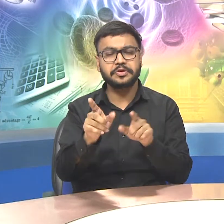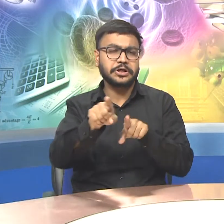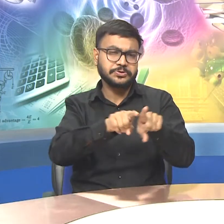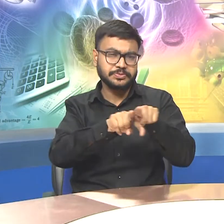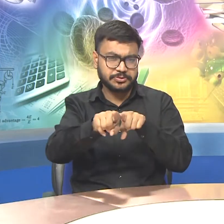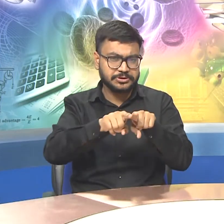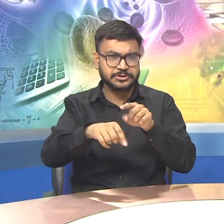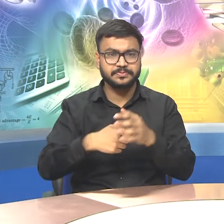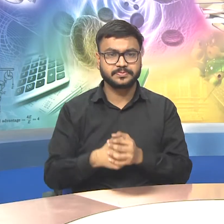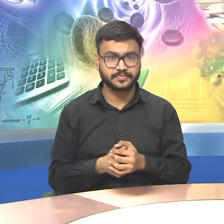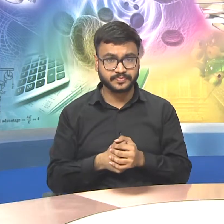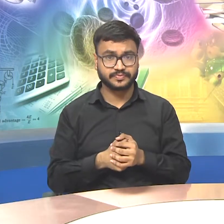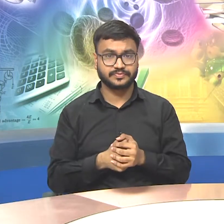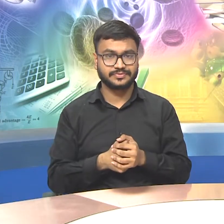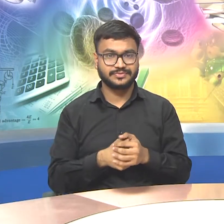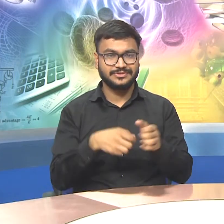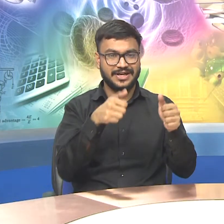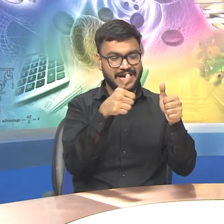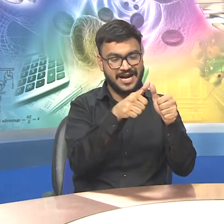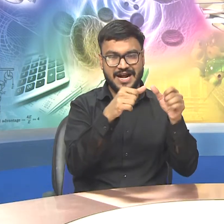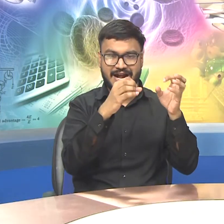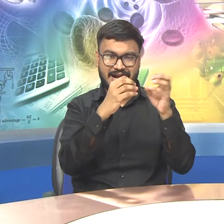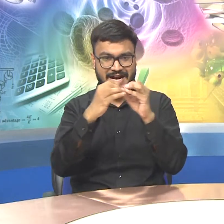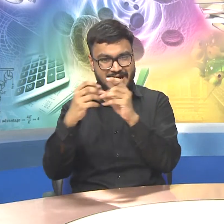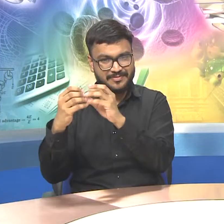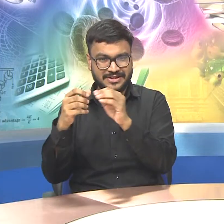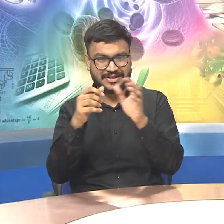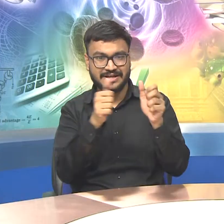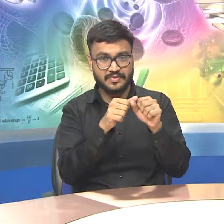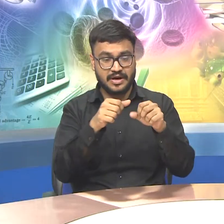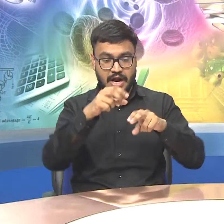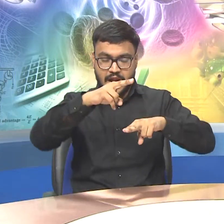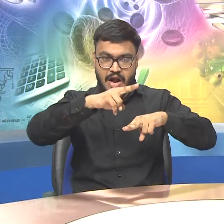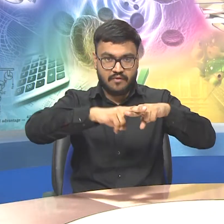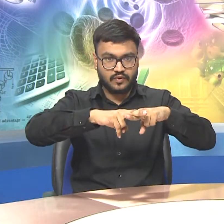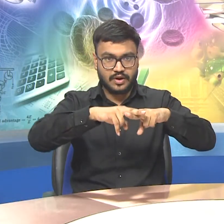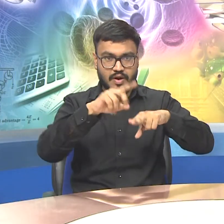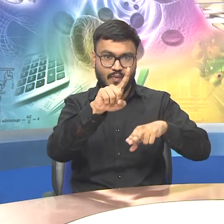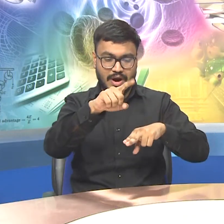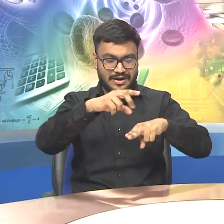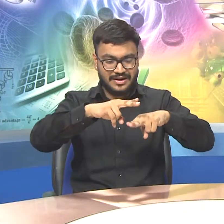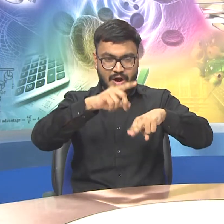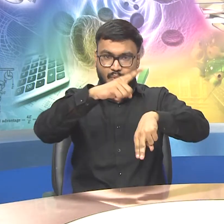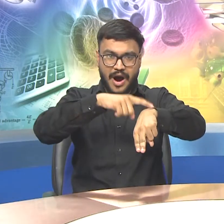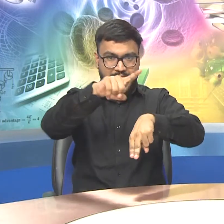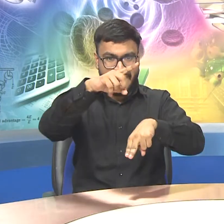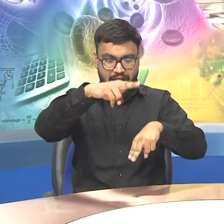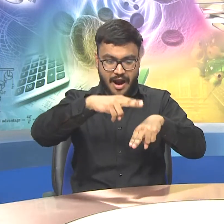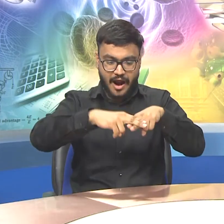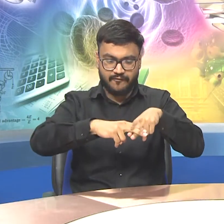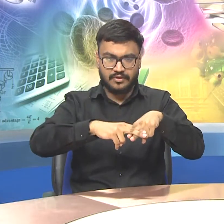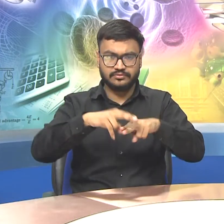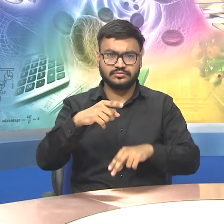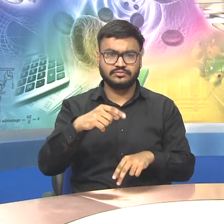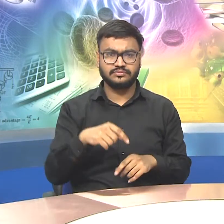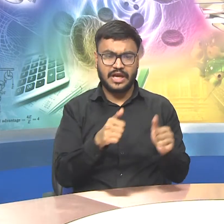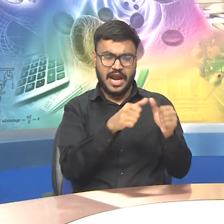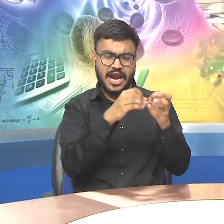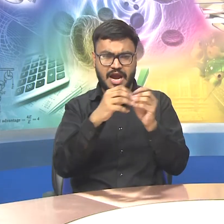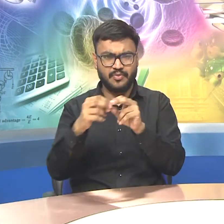Signing repetition changes the meaning of the sign. For example, we can see the alphabet of